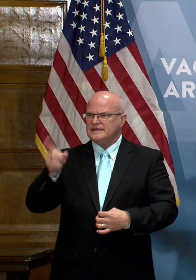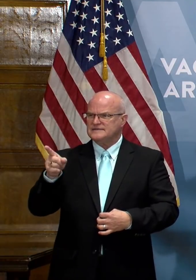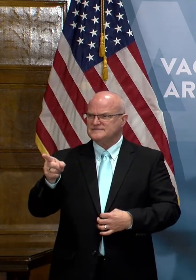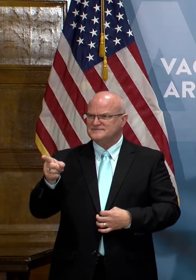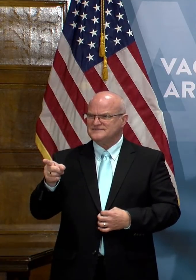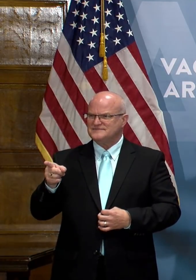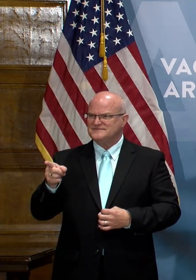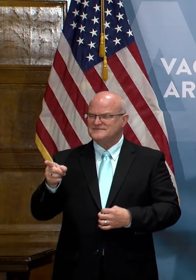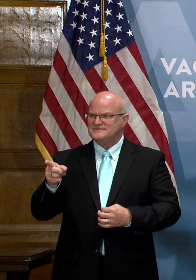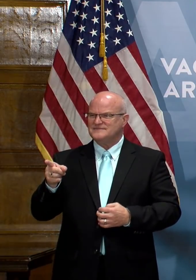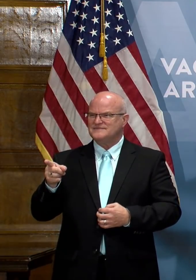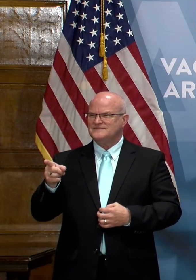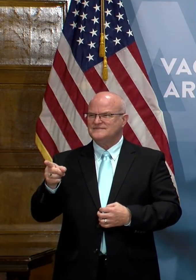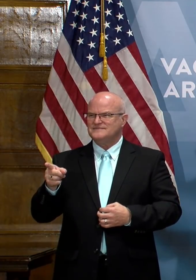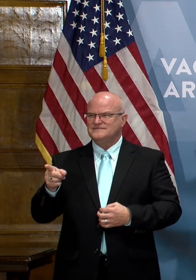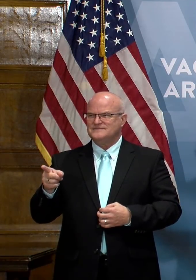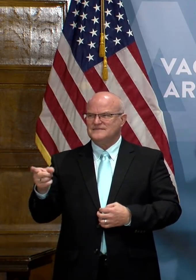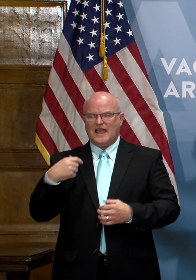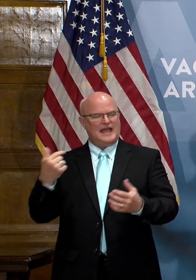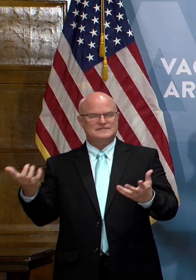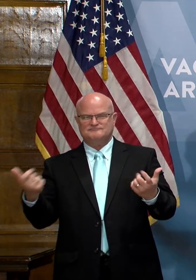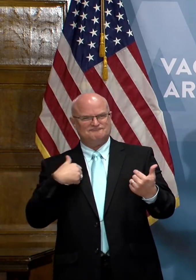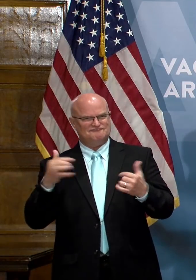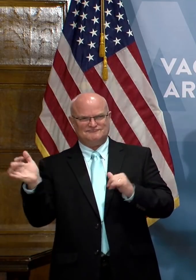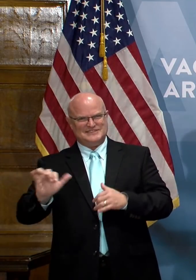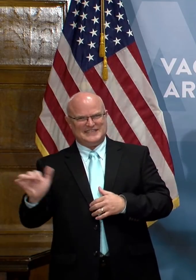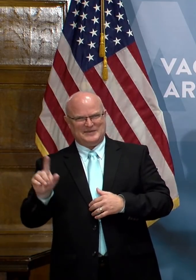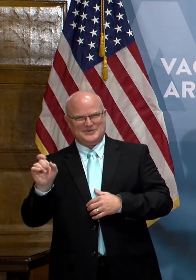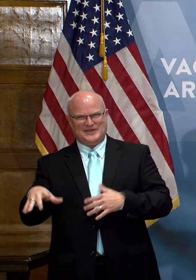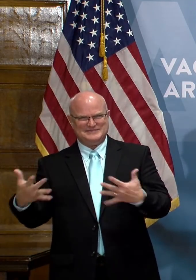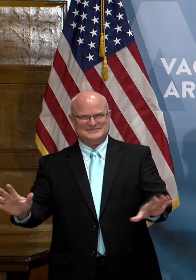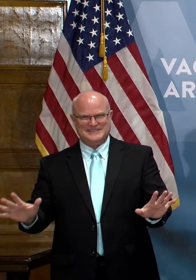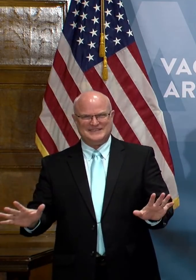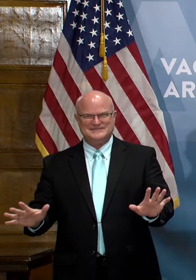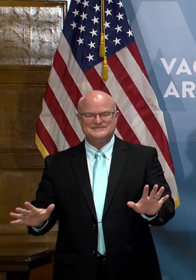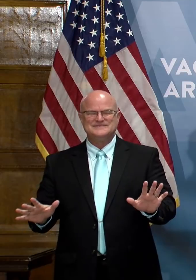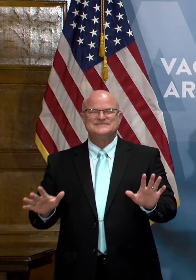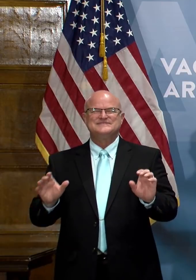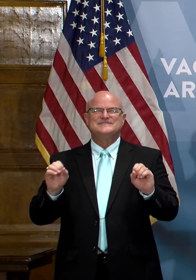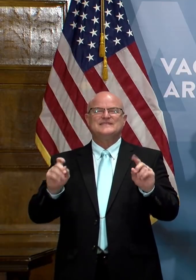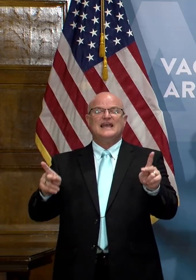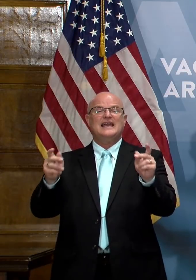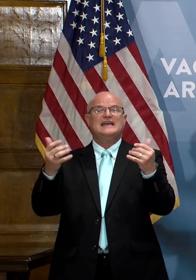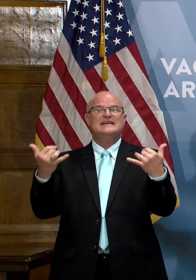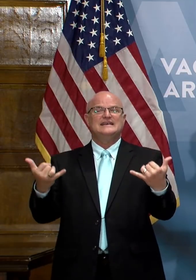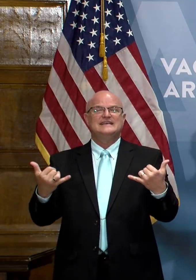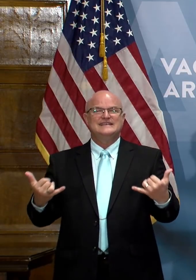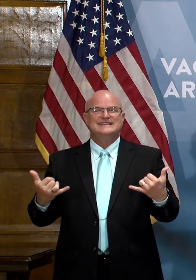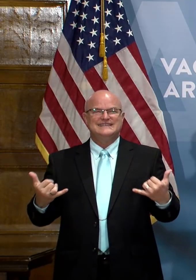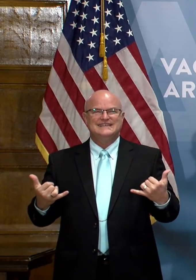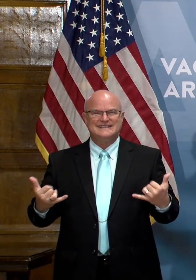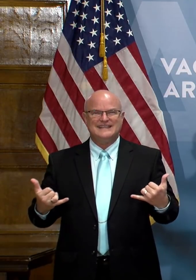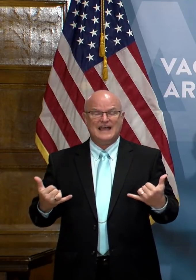here. He asked the questions I was going to ask. So, Okay, you got it? Well, with that,